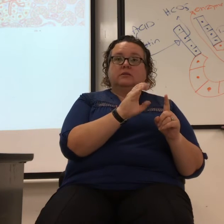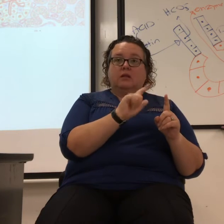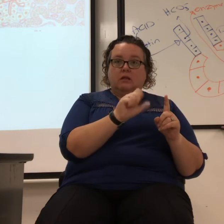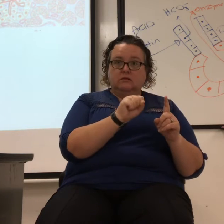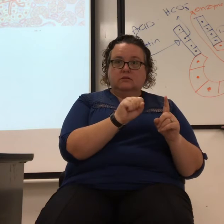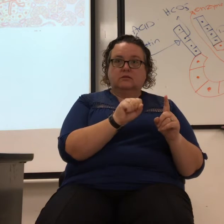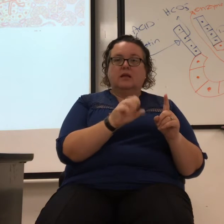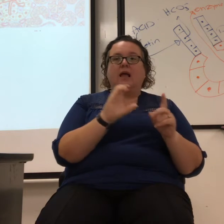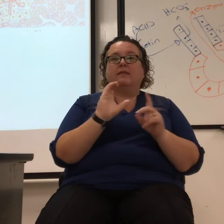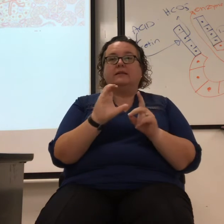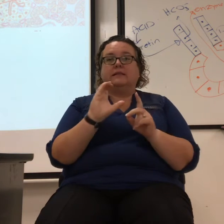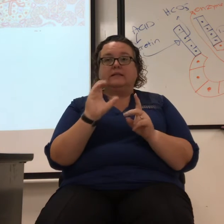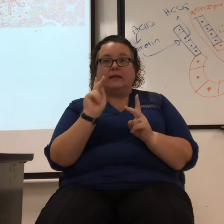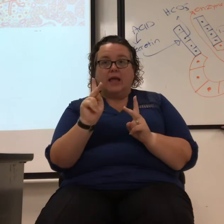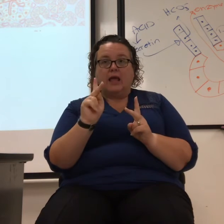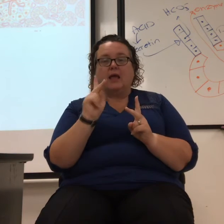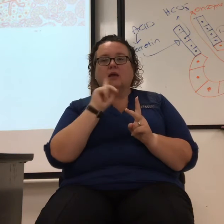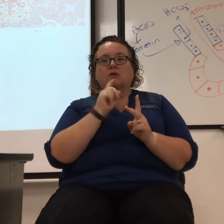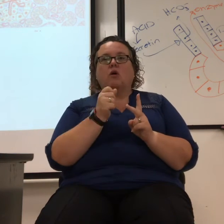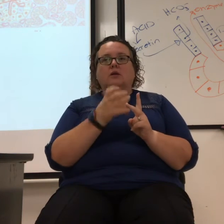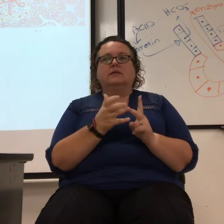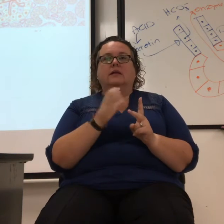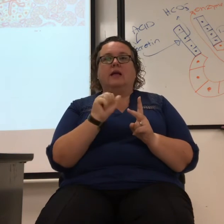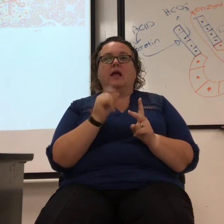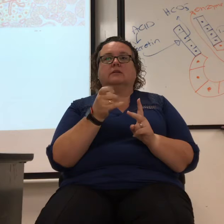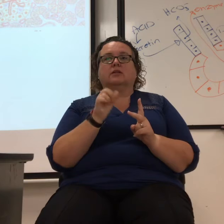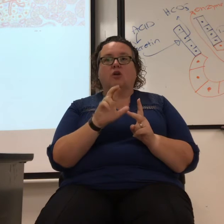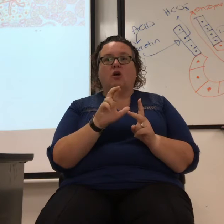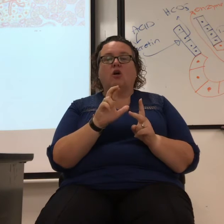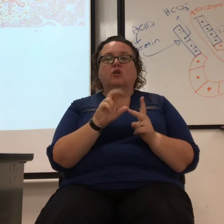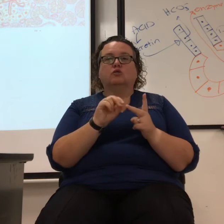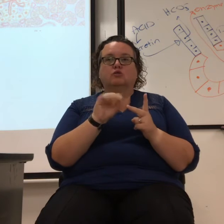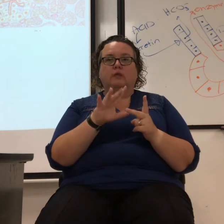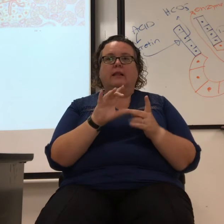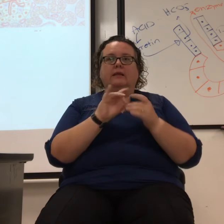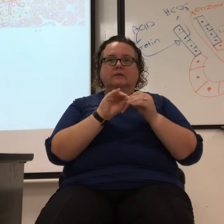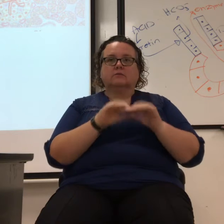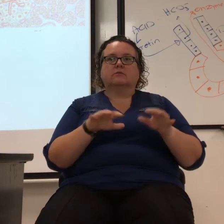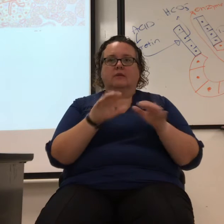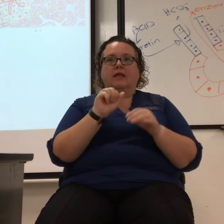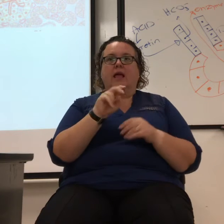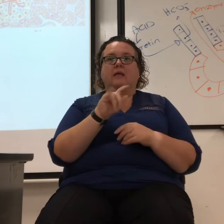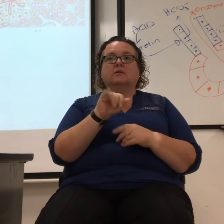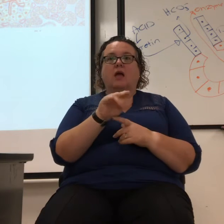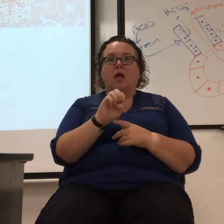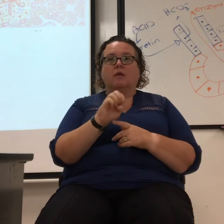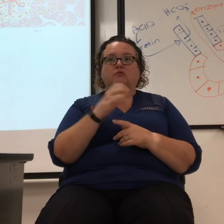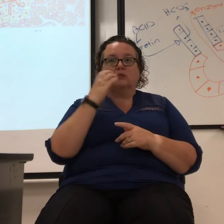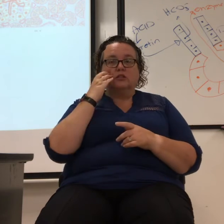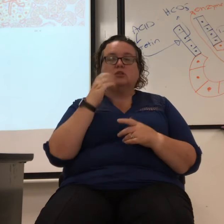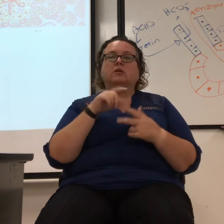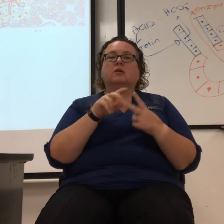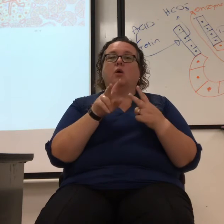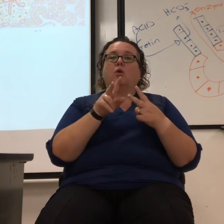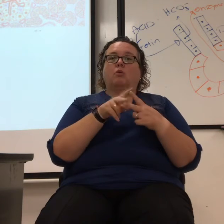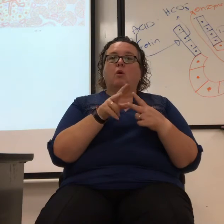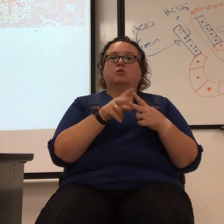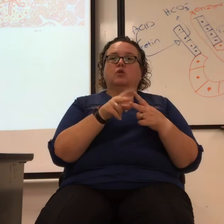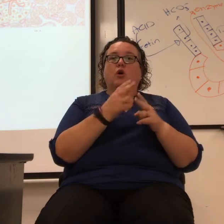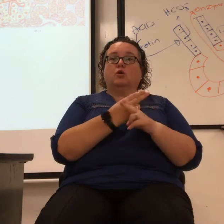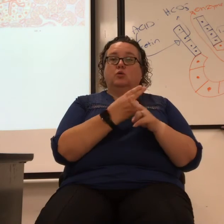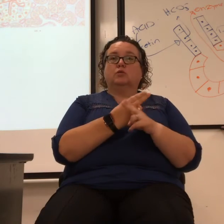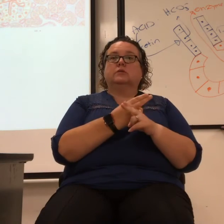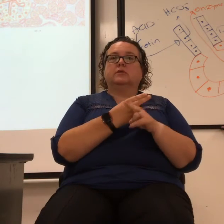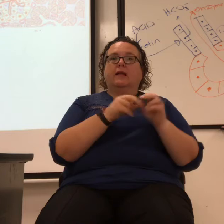this CCK causing the acinar cells to release the enzyme-rich juice. Okay, those are used and